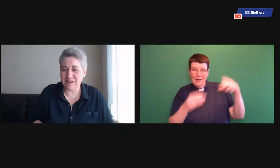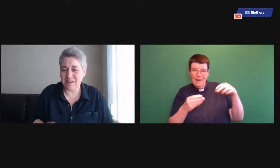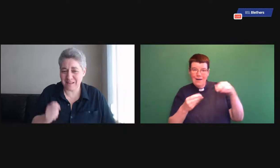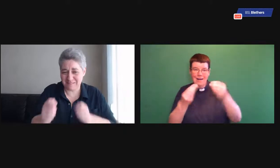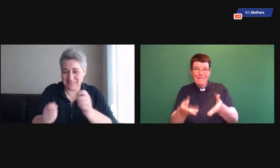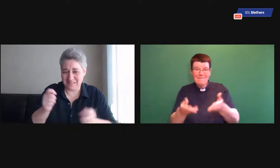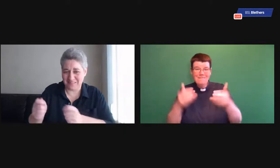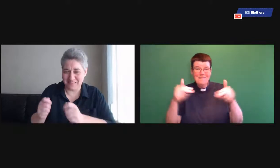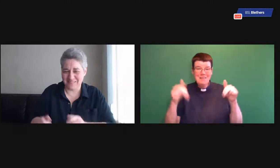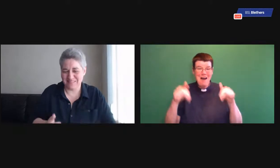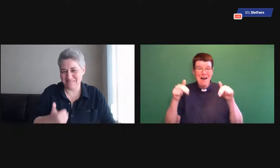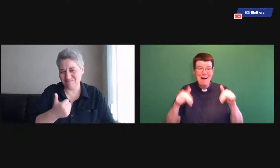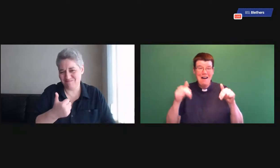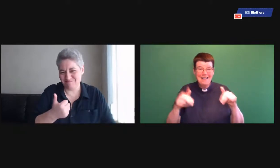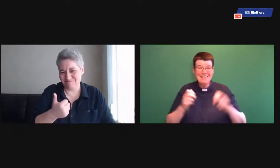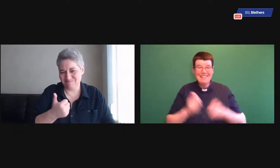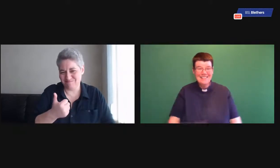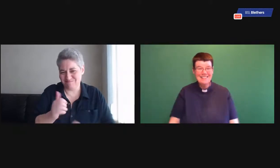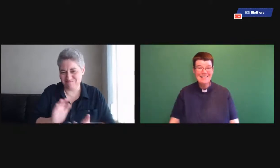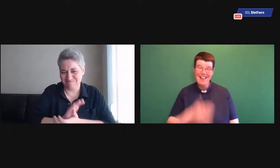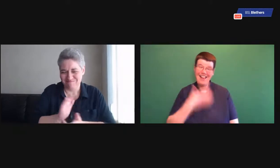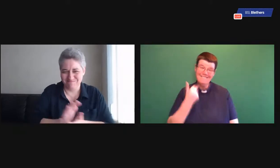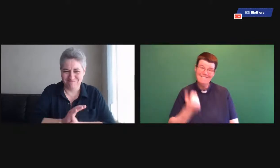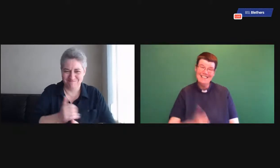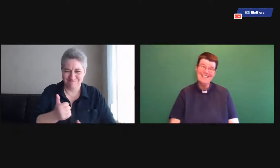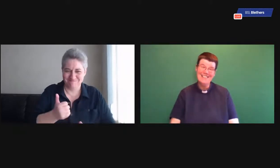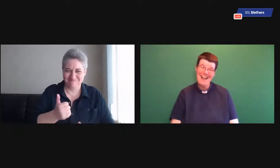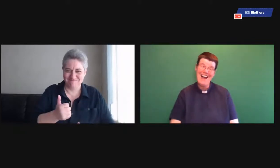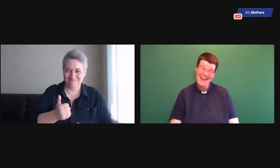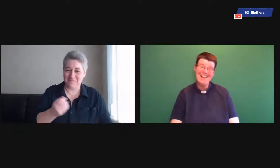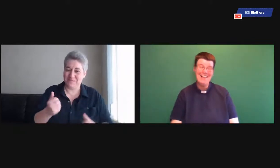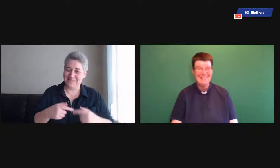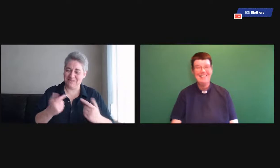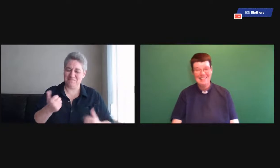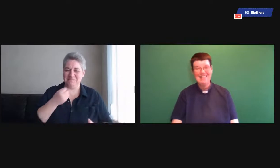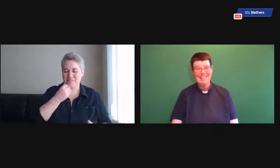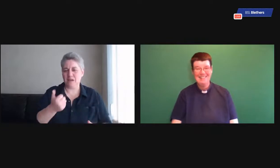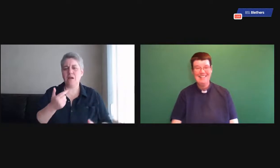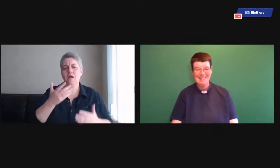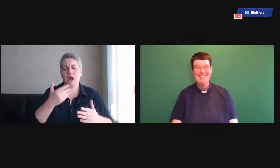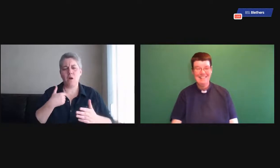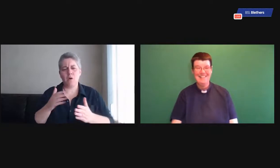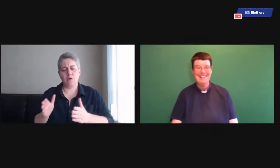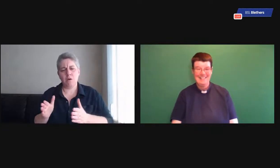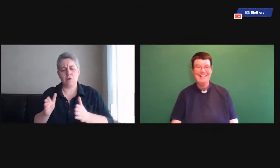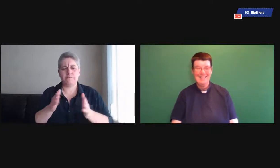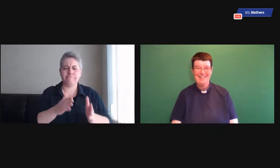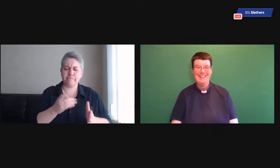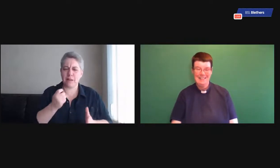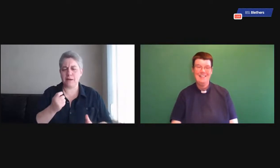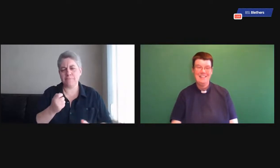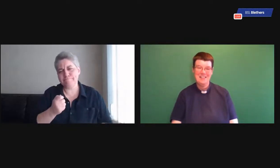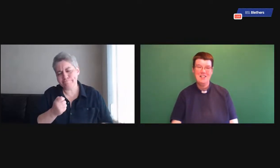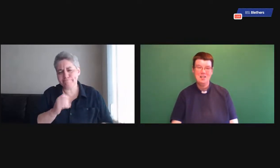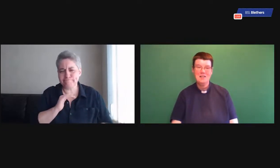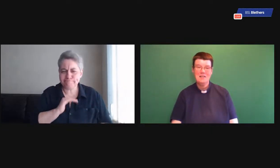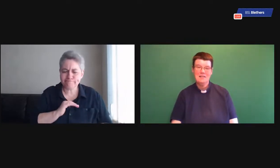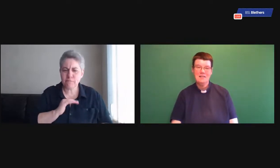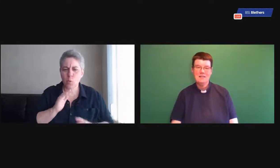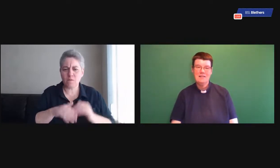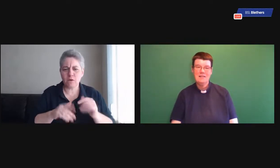put like the dogs. They gave the dogs bows and things like that. Oh, it was really they were all part of the whole